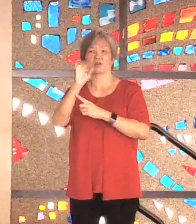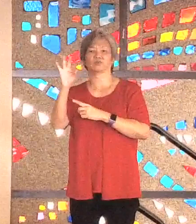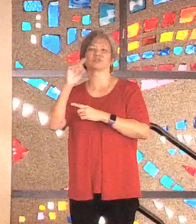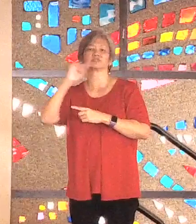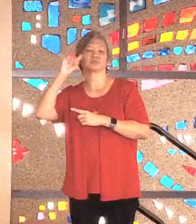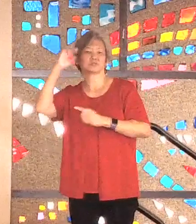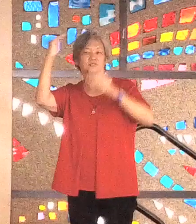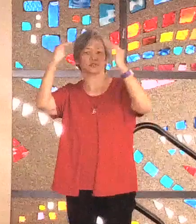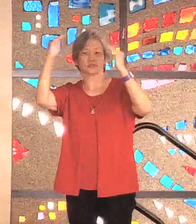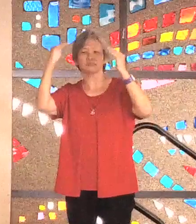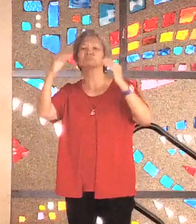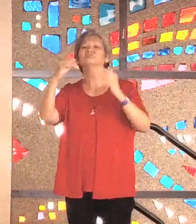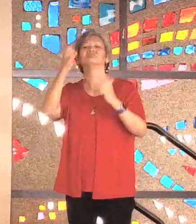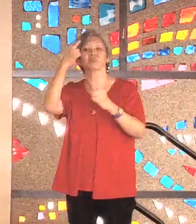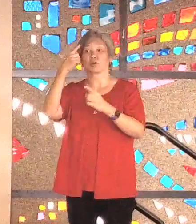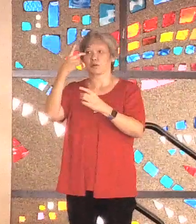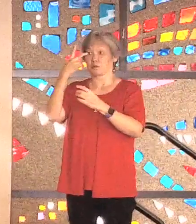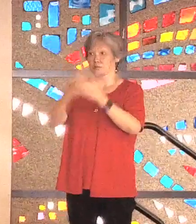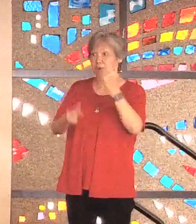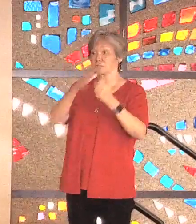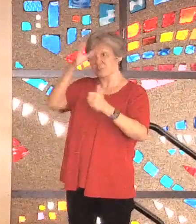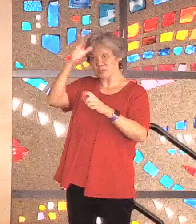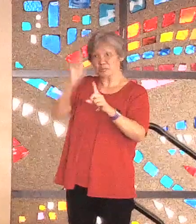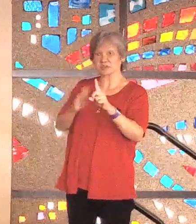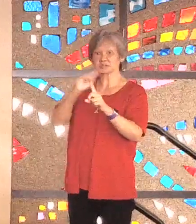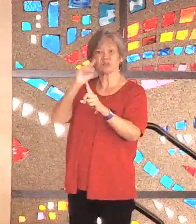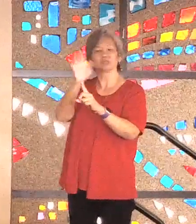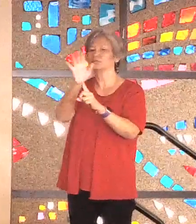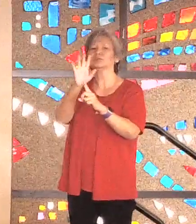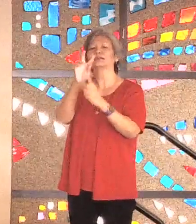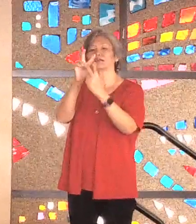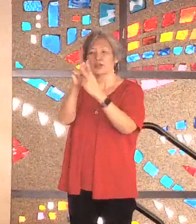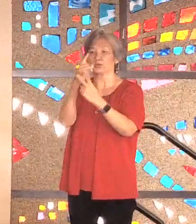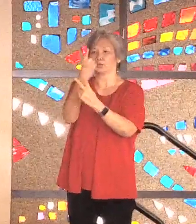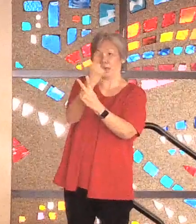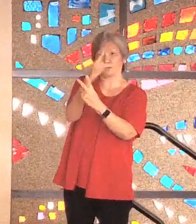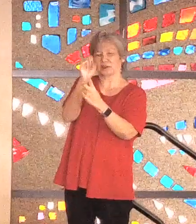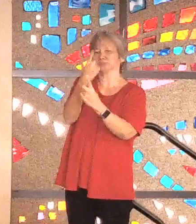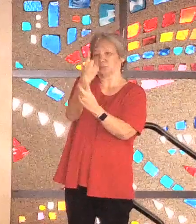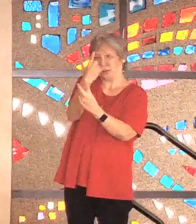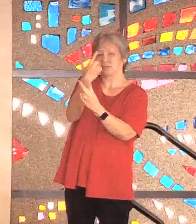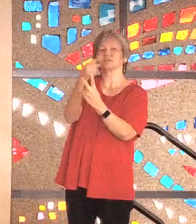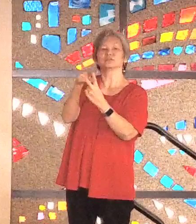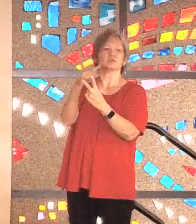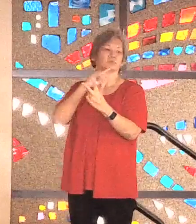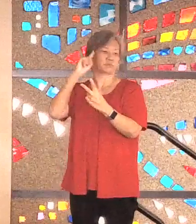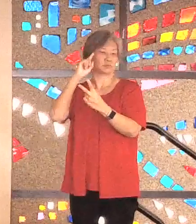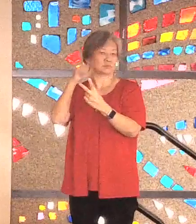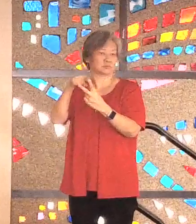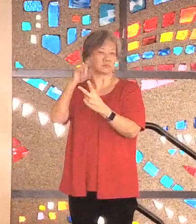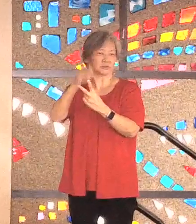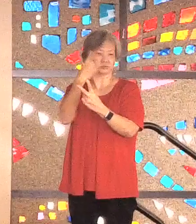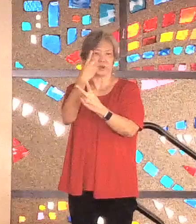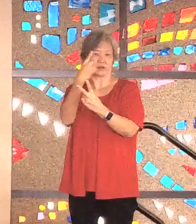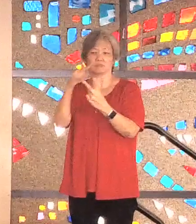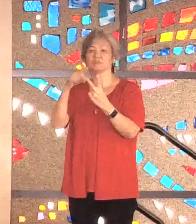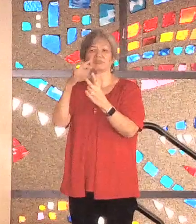they're children of deaf adults. Now, both of their parents were deaf, no, but one of their parents was